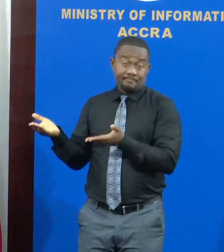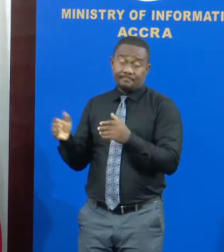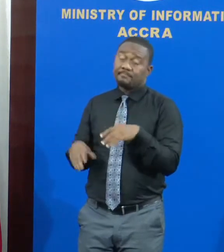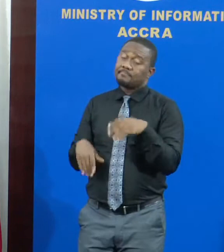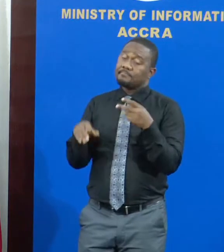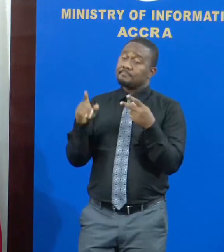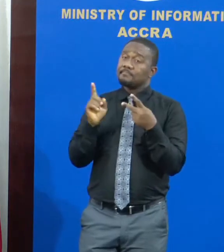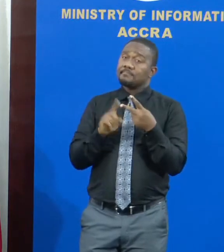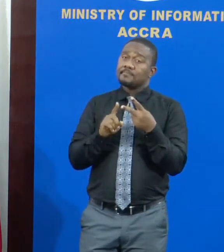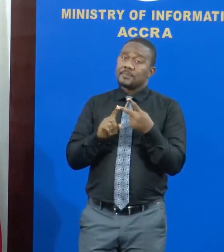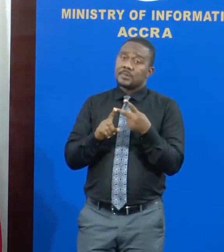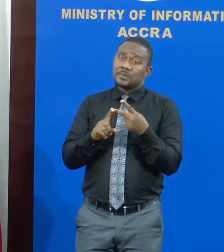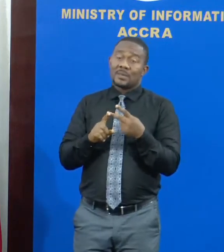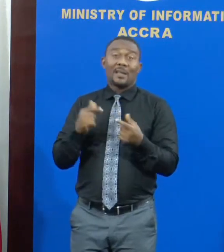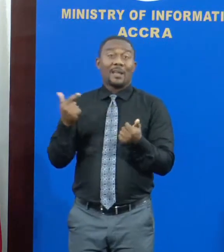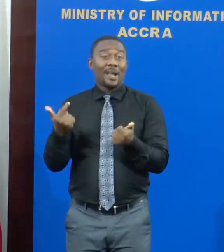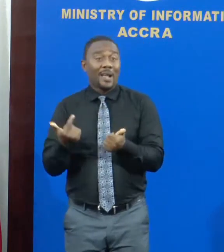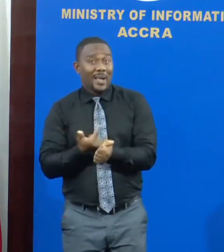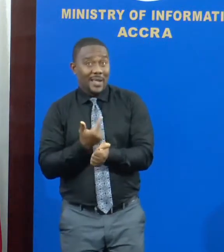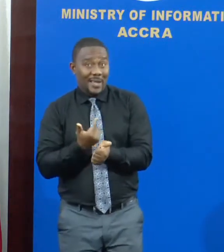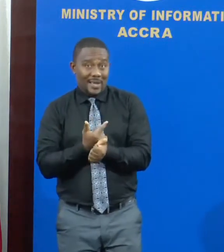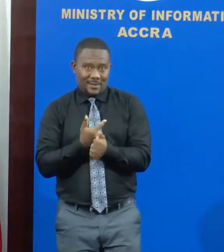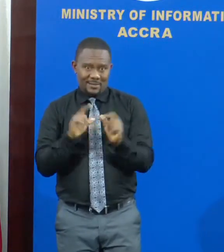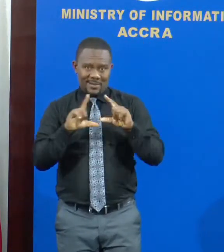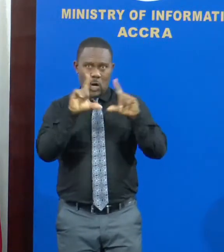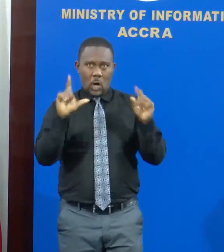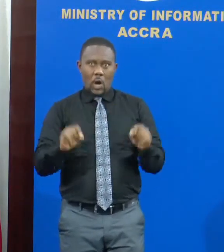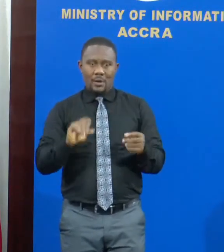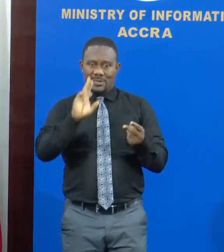your Ghana card number.